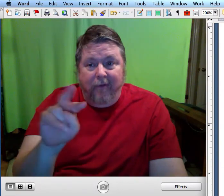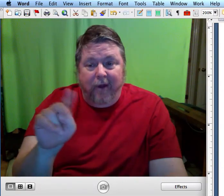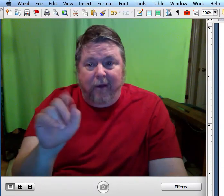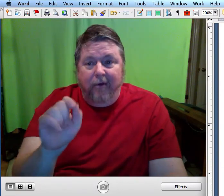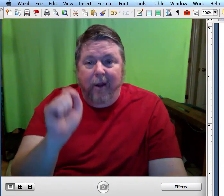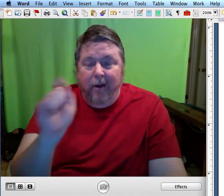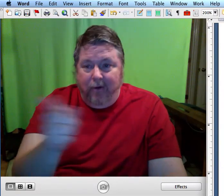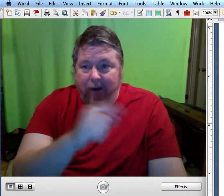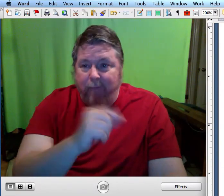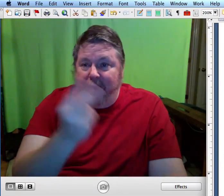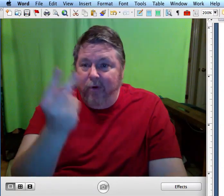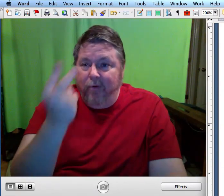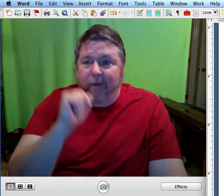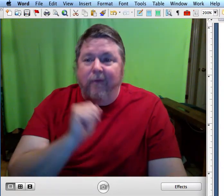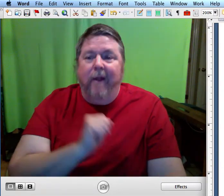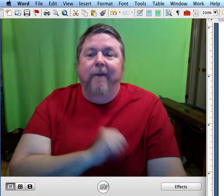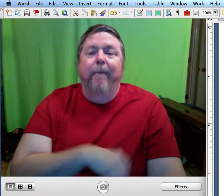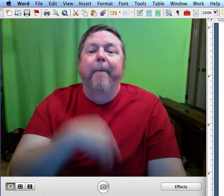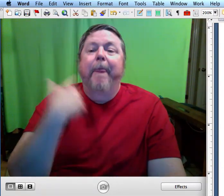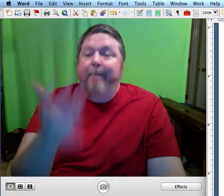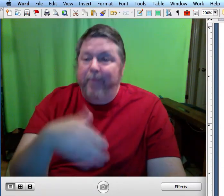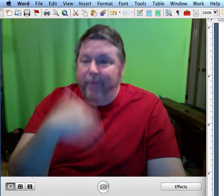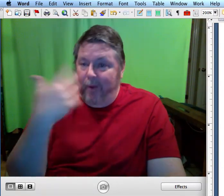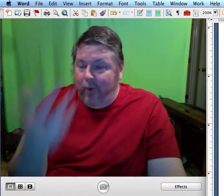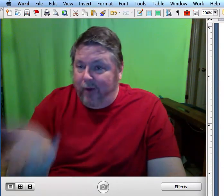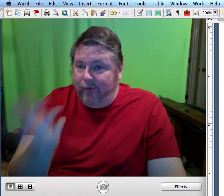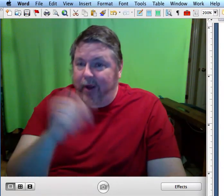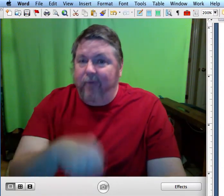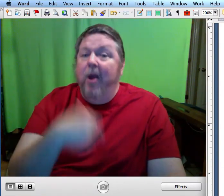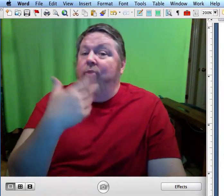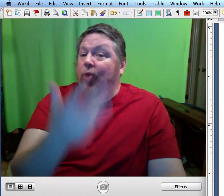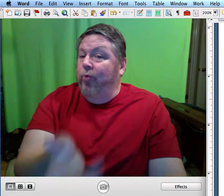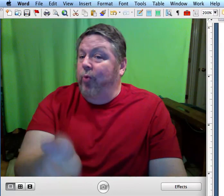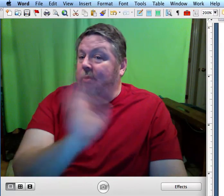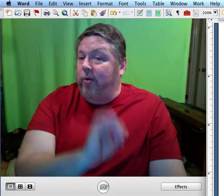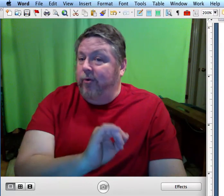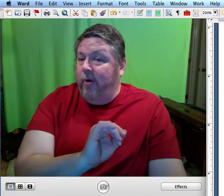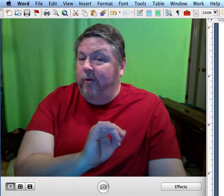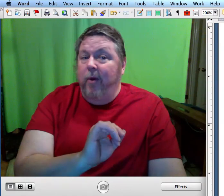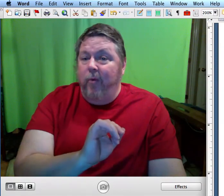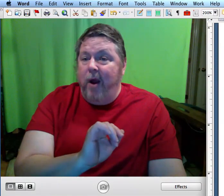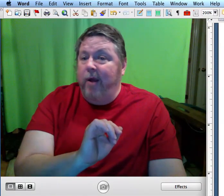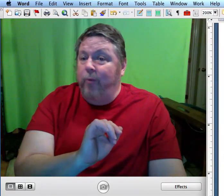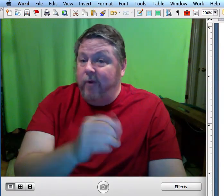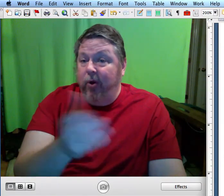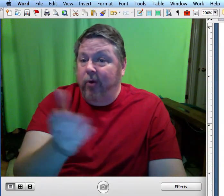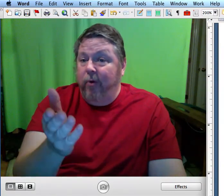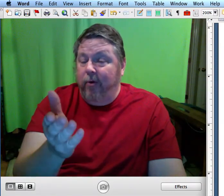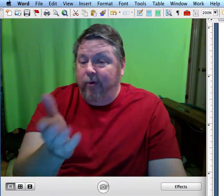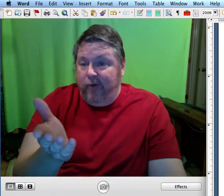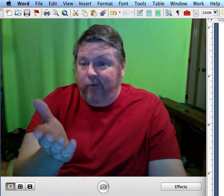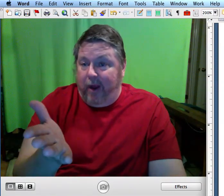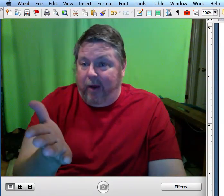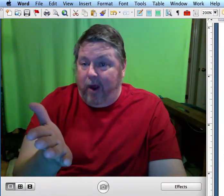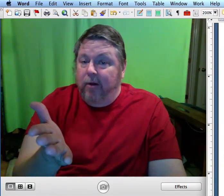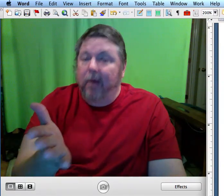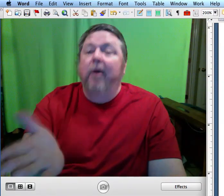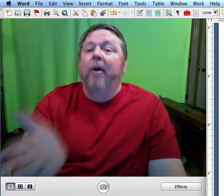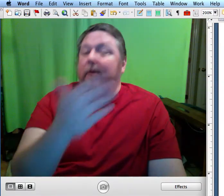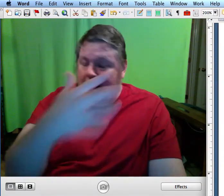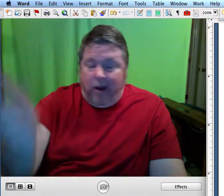of things. You can give me 2 things for that sample. What else do you have? Good word order choice. Why was it a good word order choice? Explain